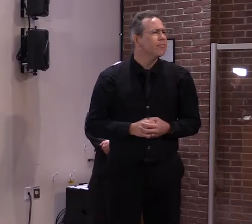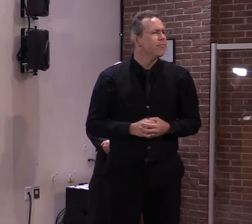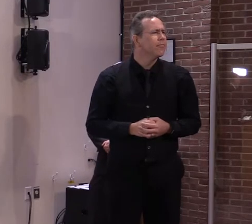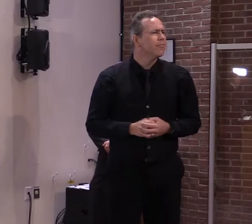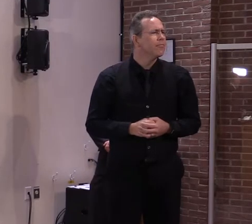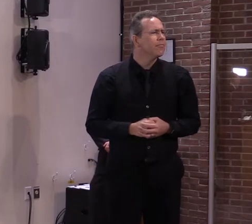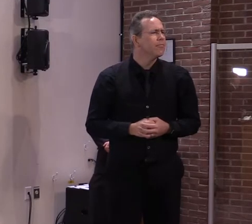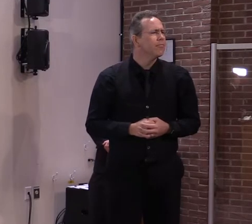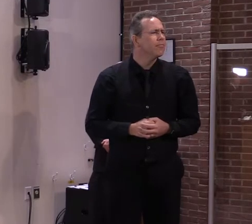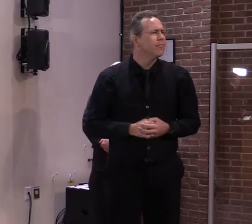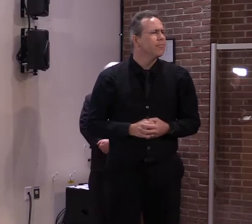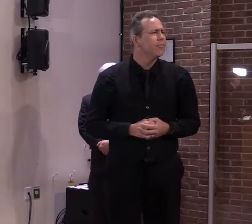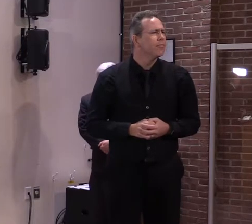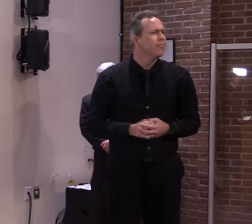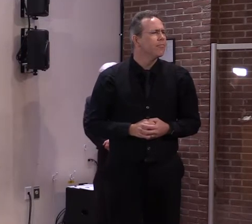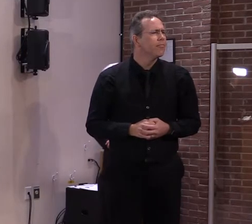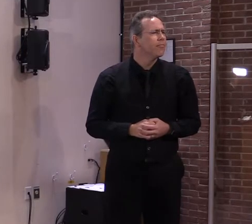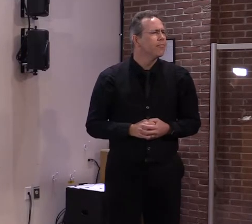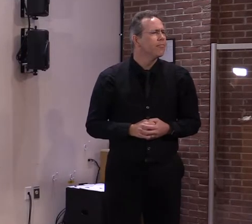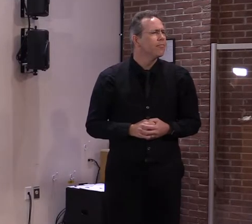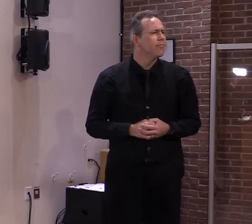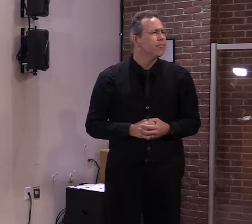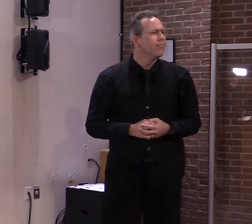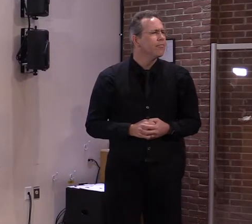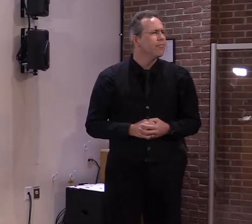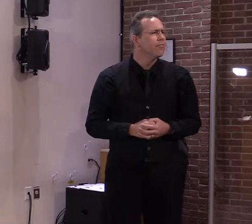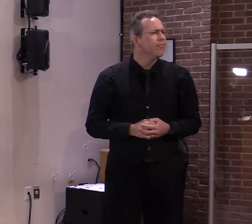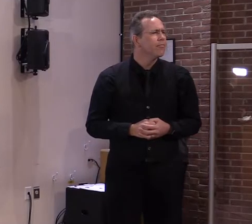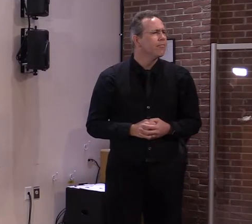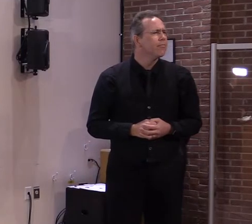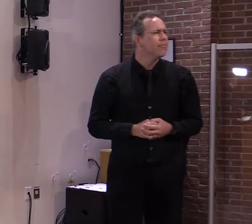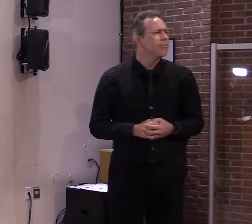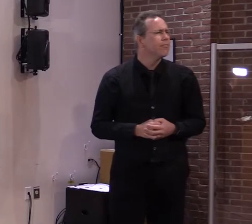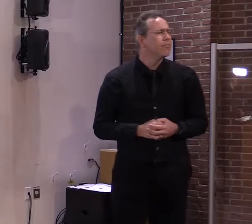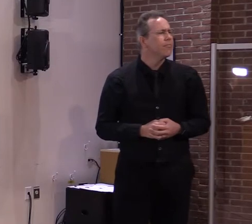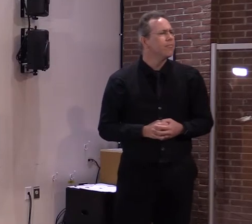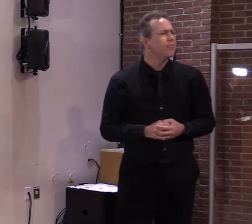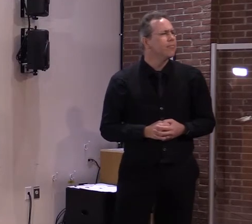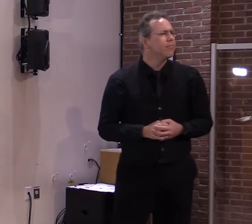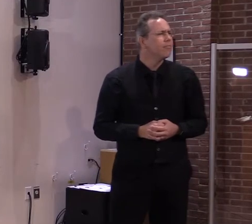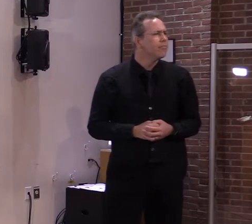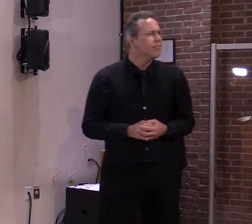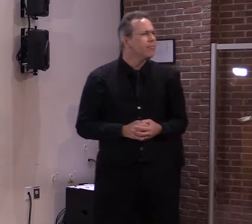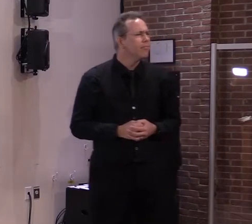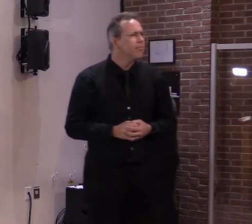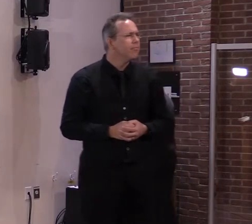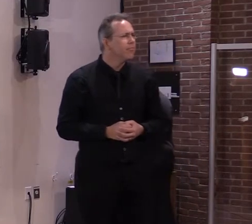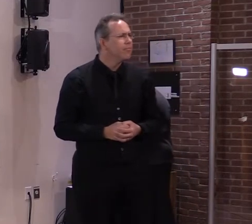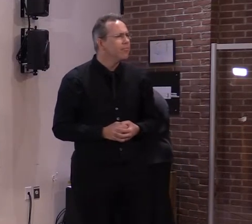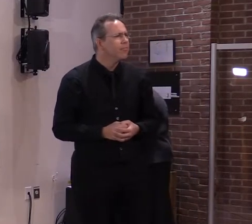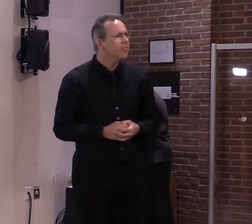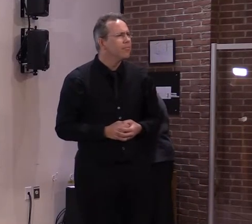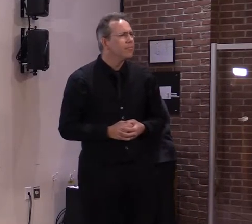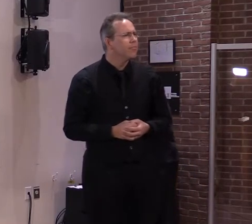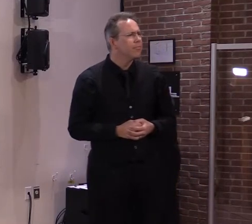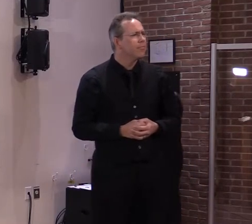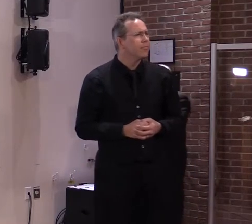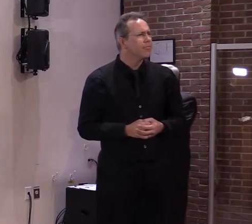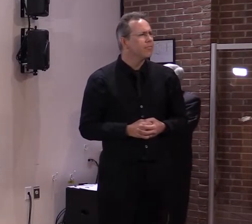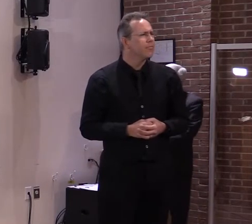group? You know, I've seen some national data that would indicate that younger people are a little bit